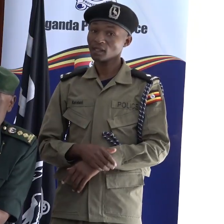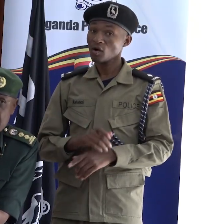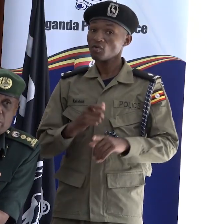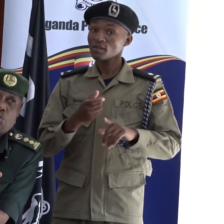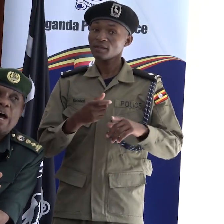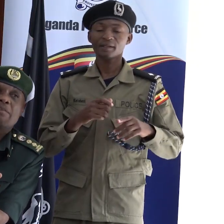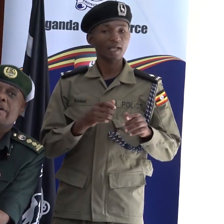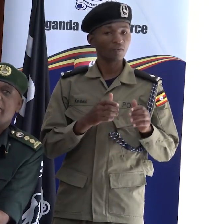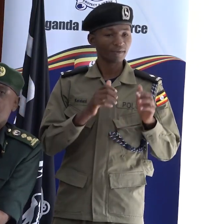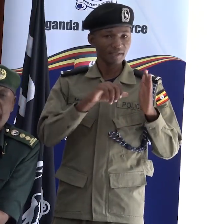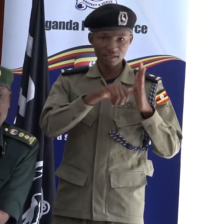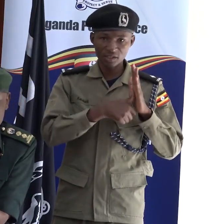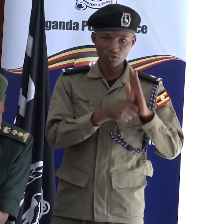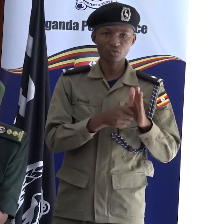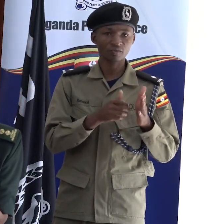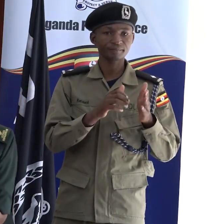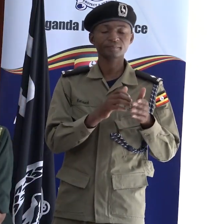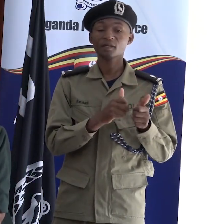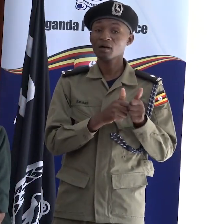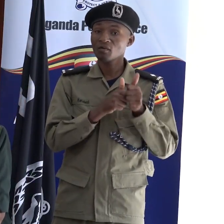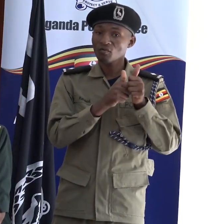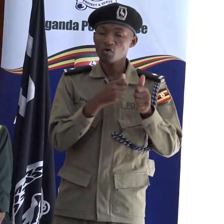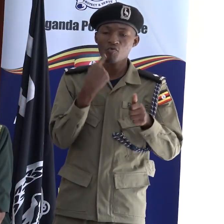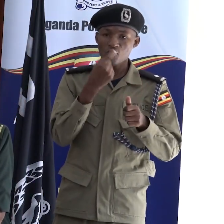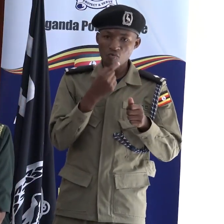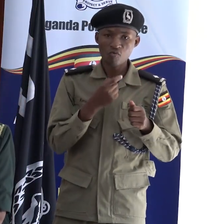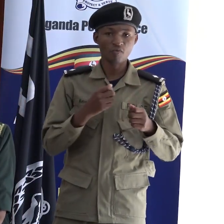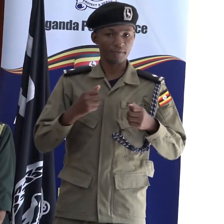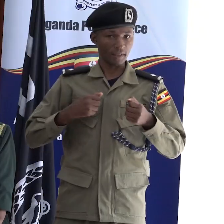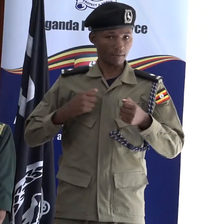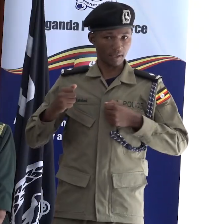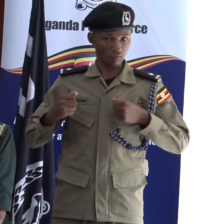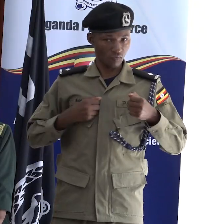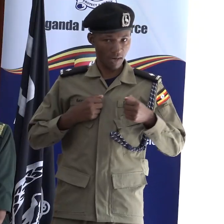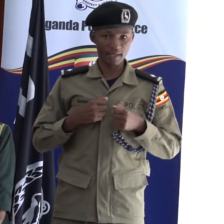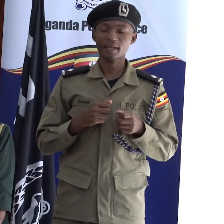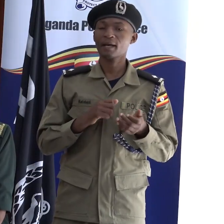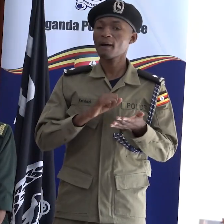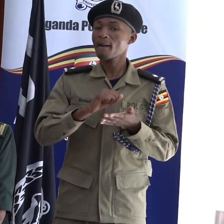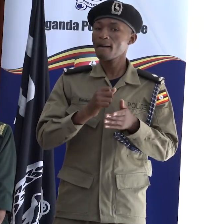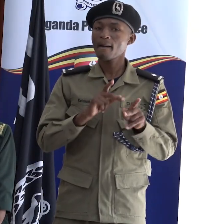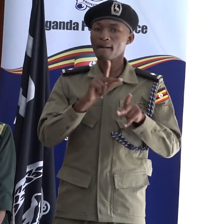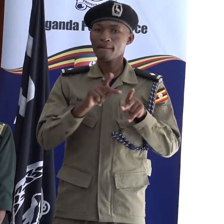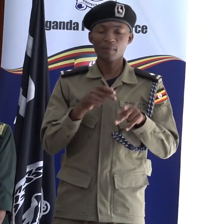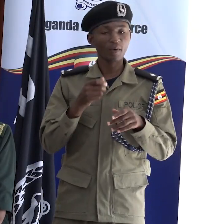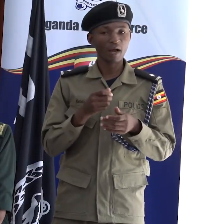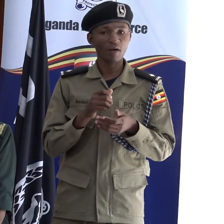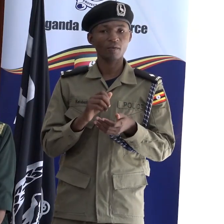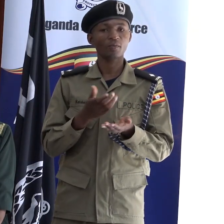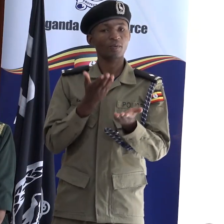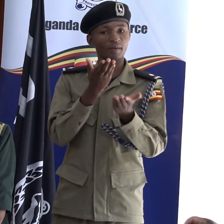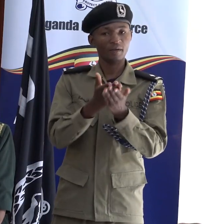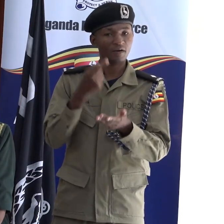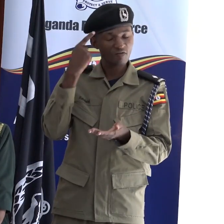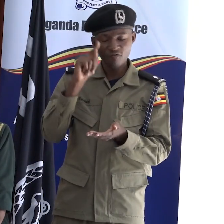community members who have ever applied for passports, and we have so many in the system, numbering